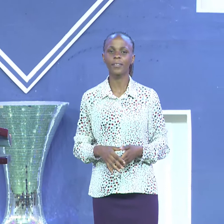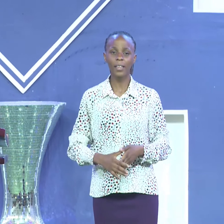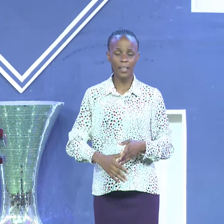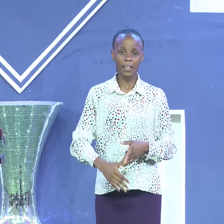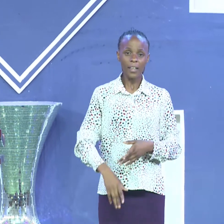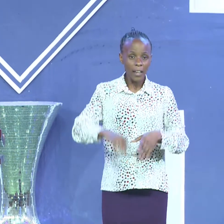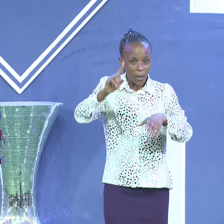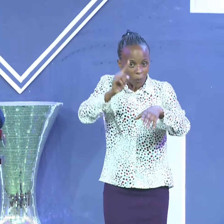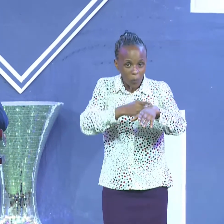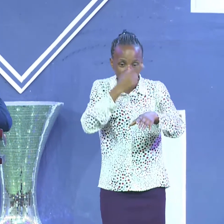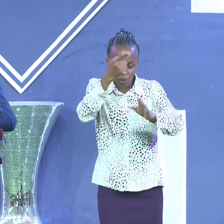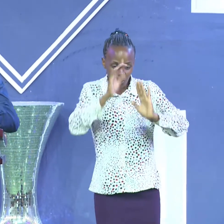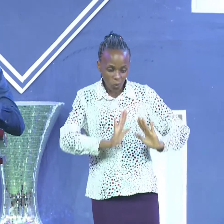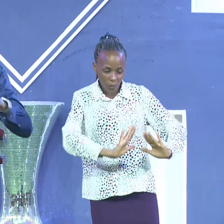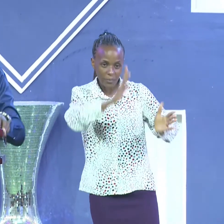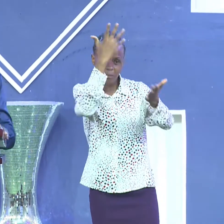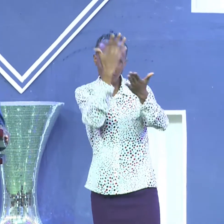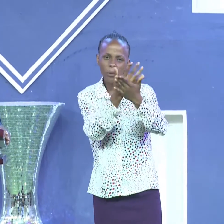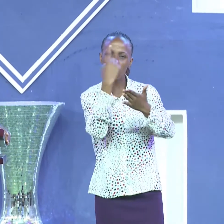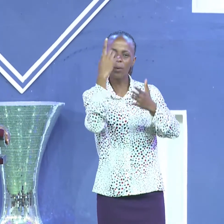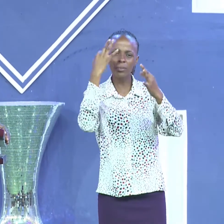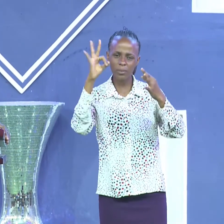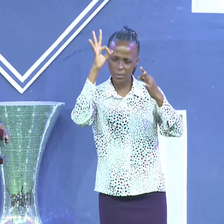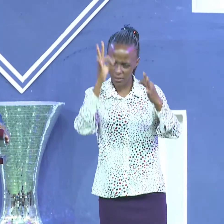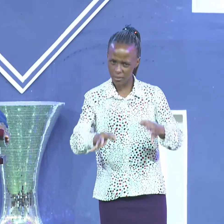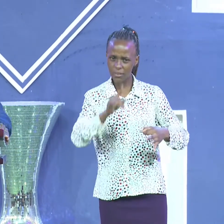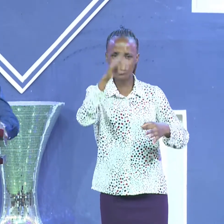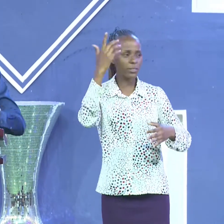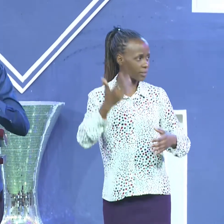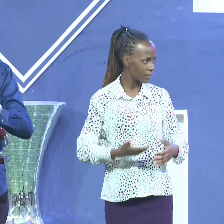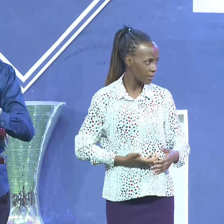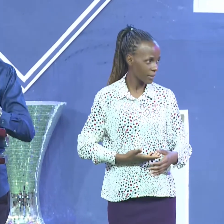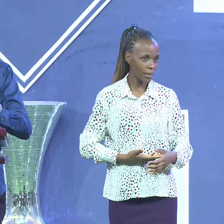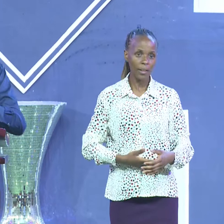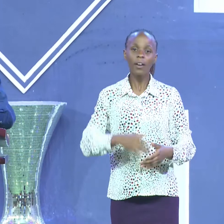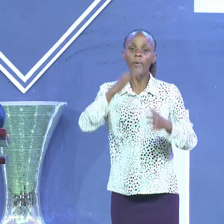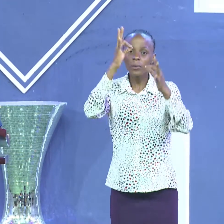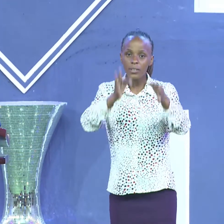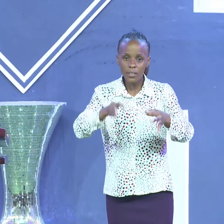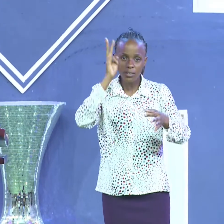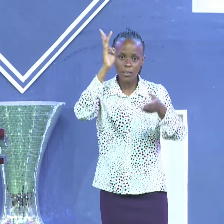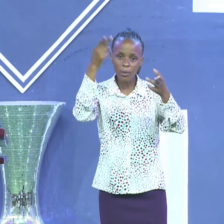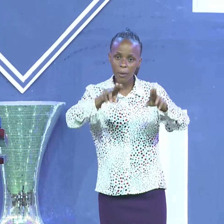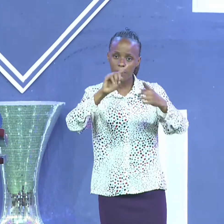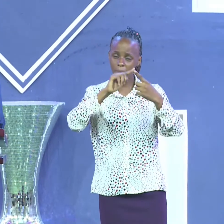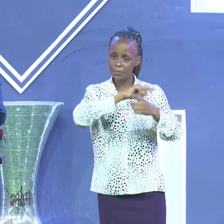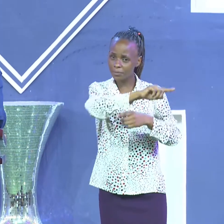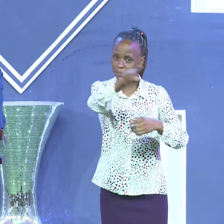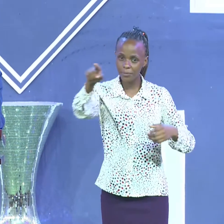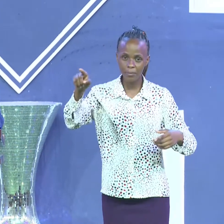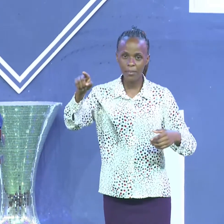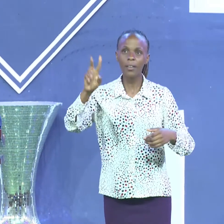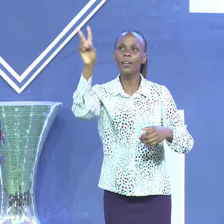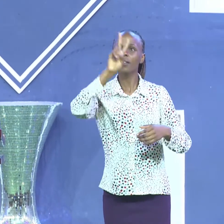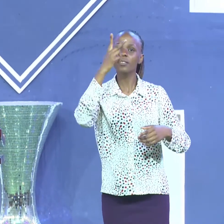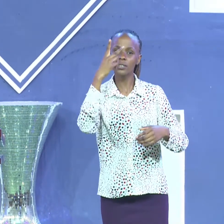These are some of the things you're going to have when you get out of the prison. Or things that are going to happen unto you.